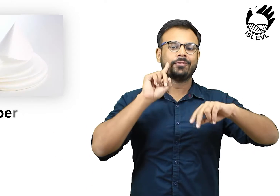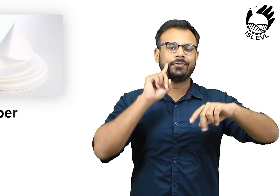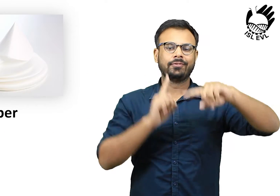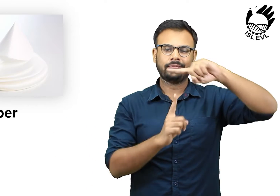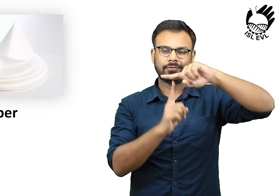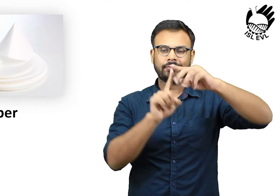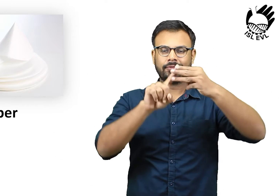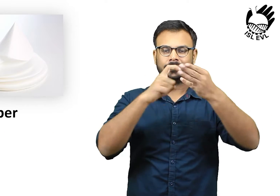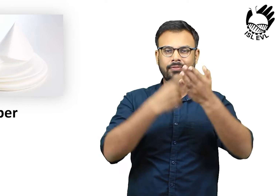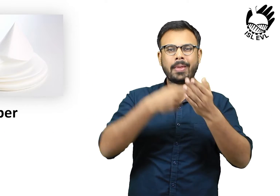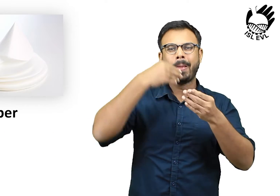Teaspoon or spatula.